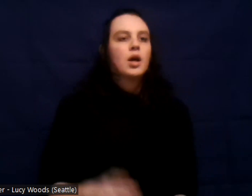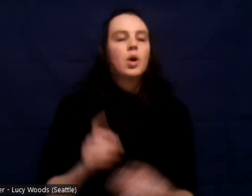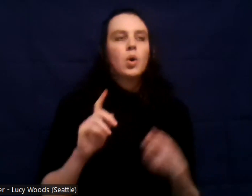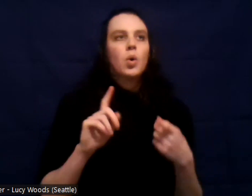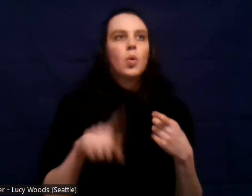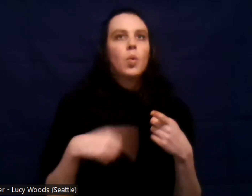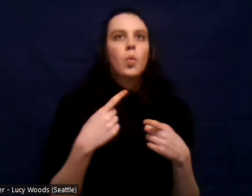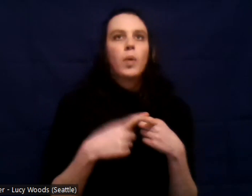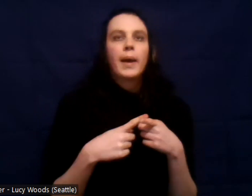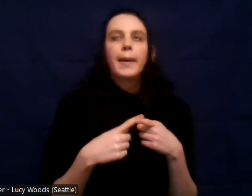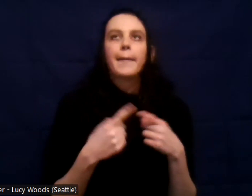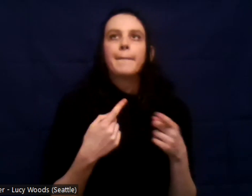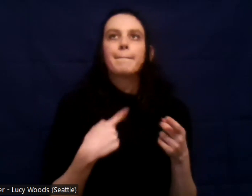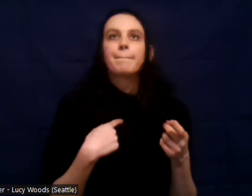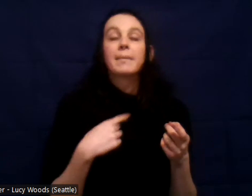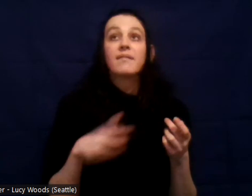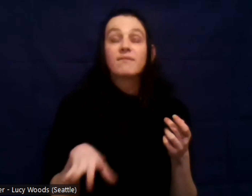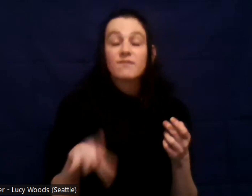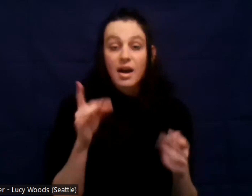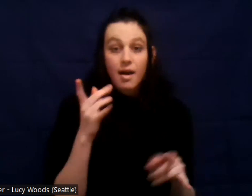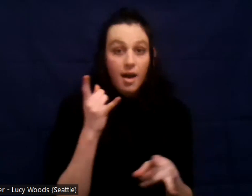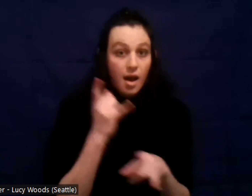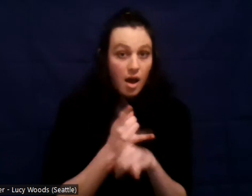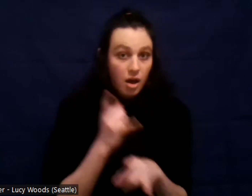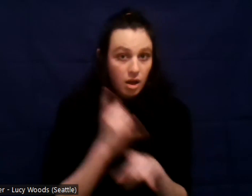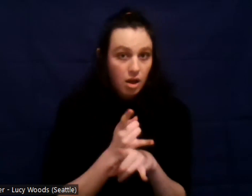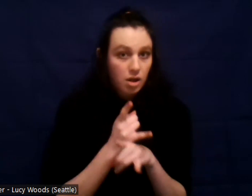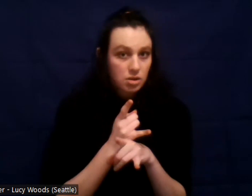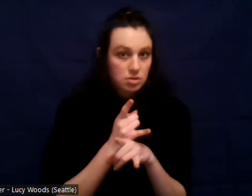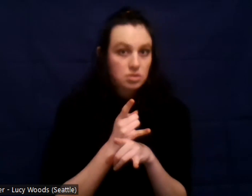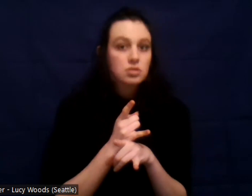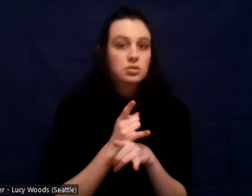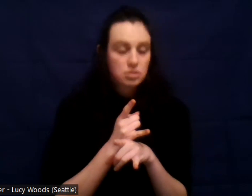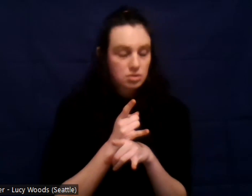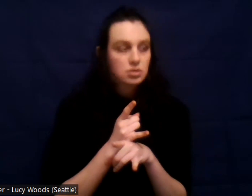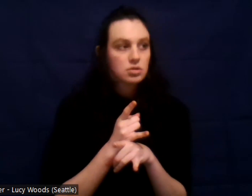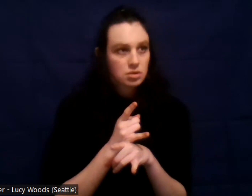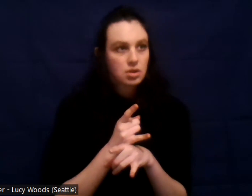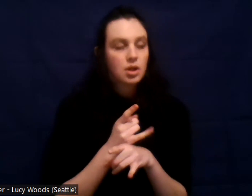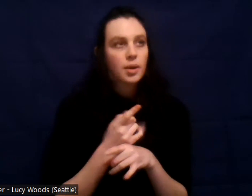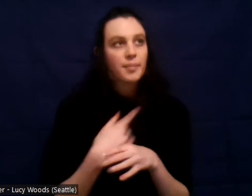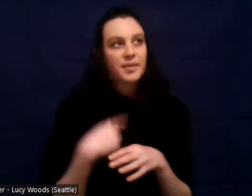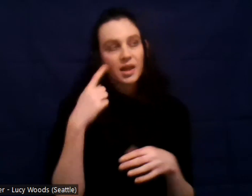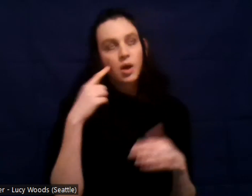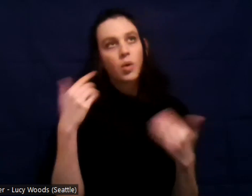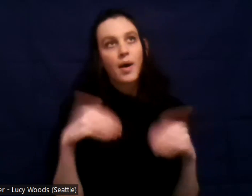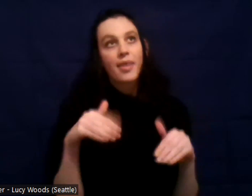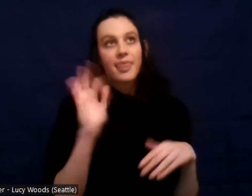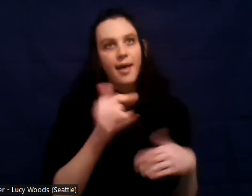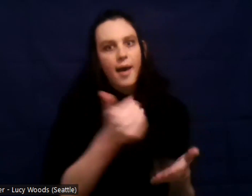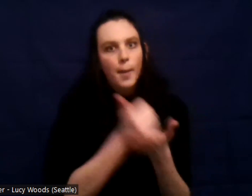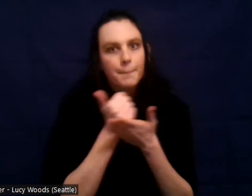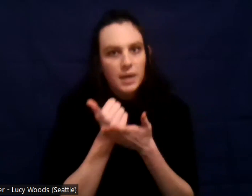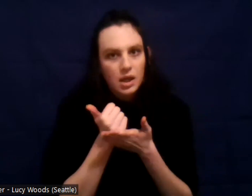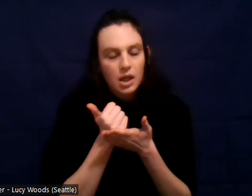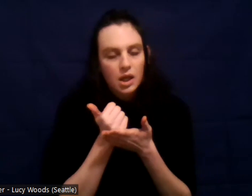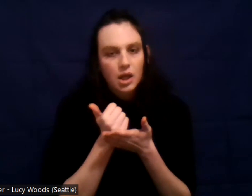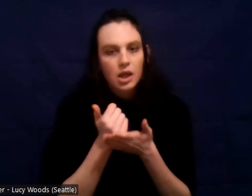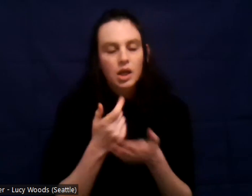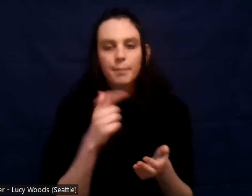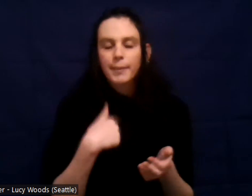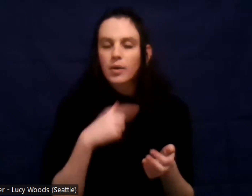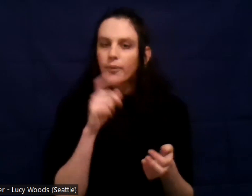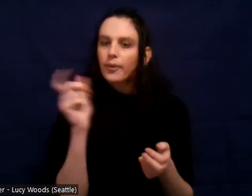alcohol in so many forms, um, it was like, oh, well, that helps. Like I don't have to work